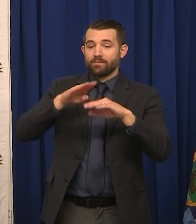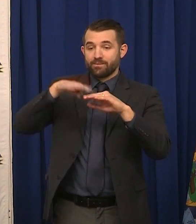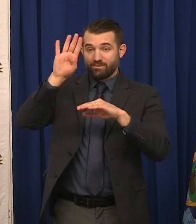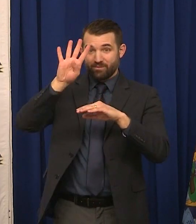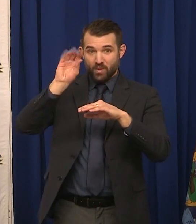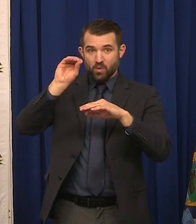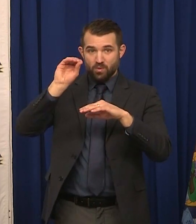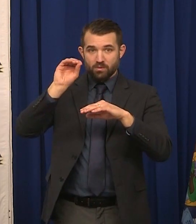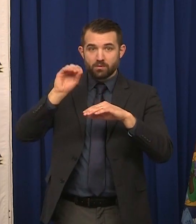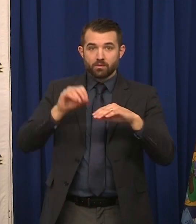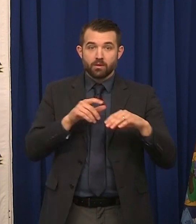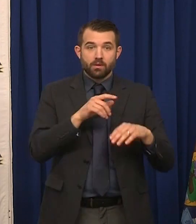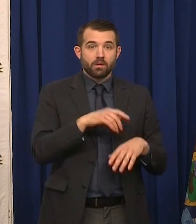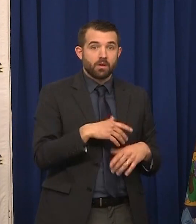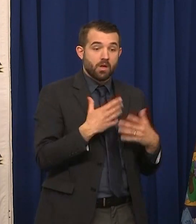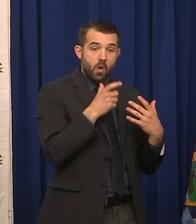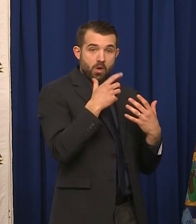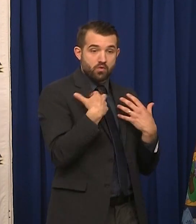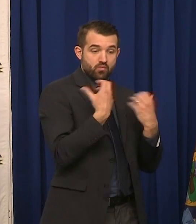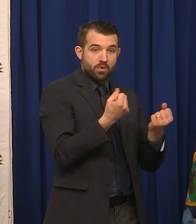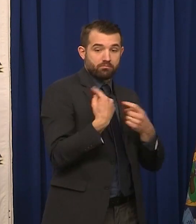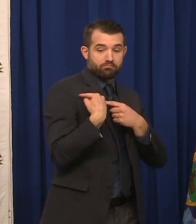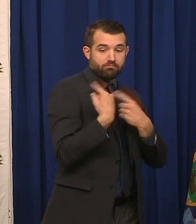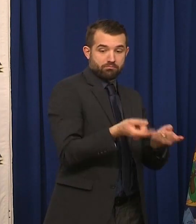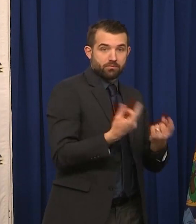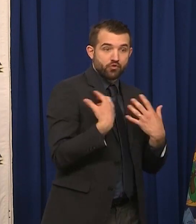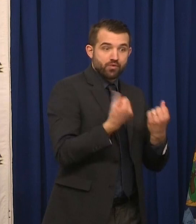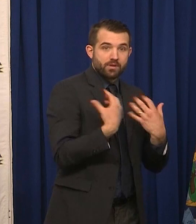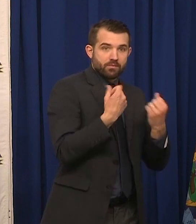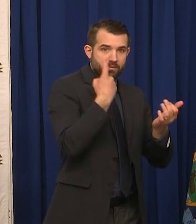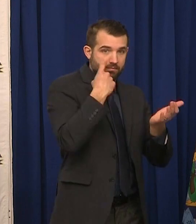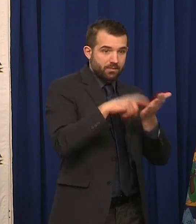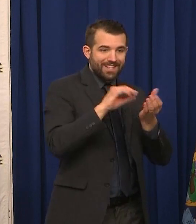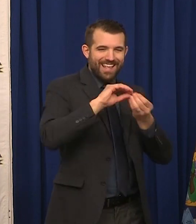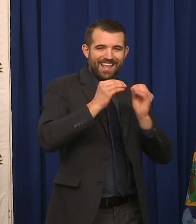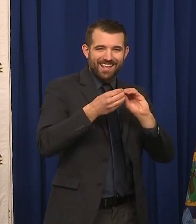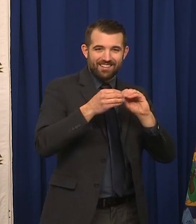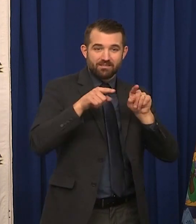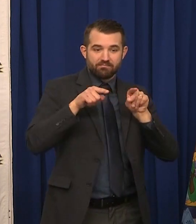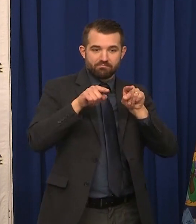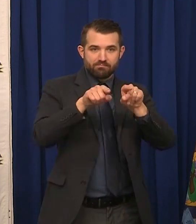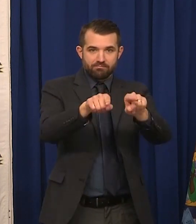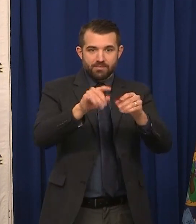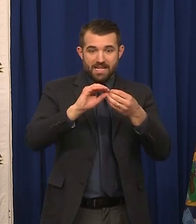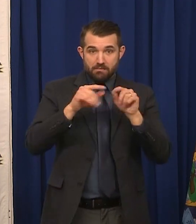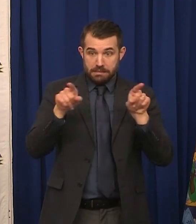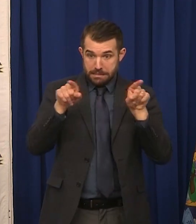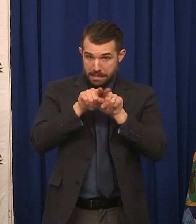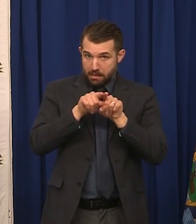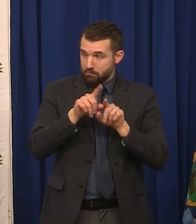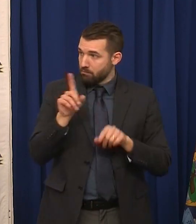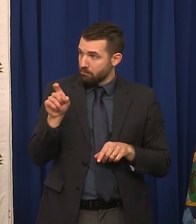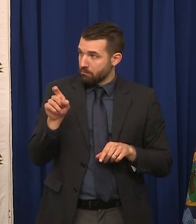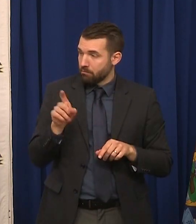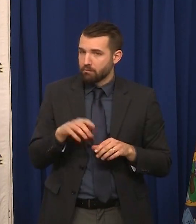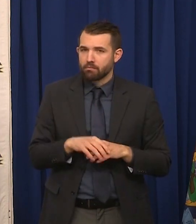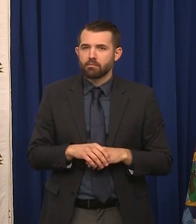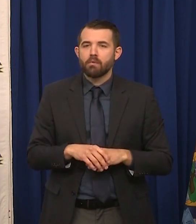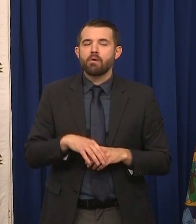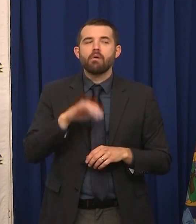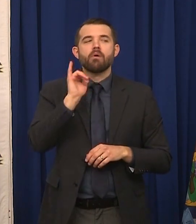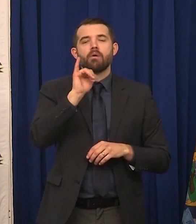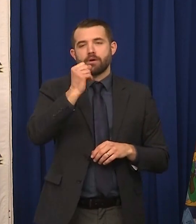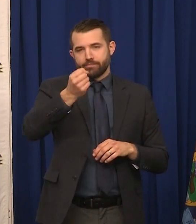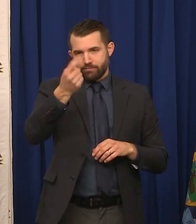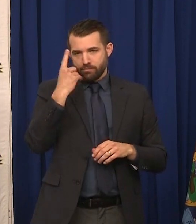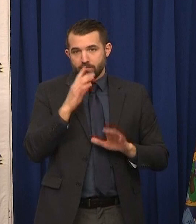recoveries, have you seen any sort of corresponding data of the recovery? Got it. So Joe's question is about